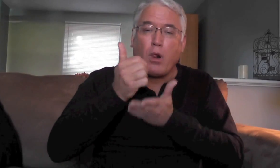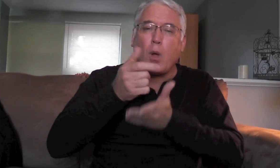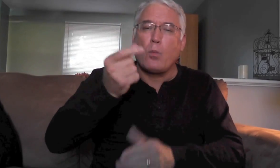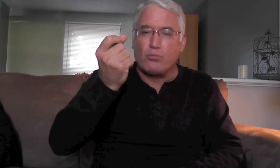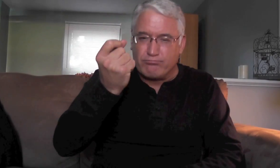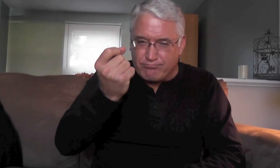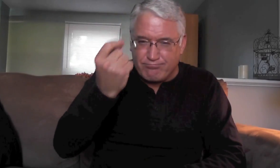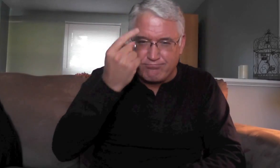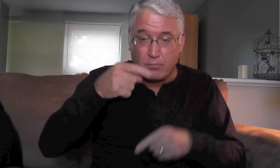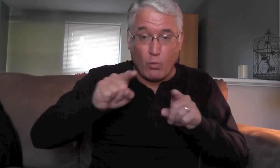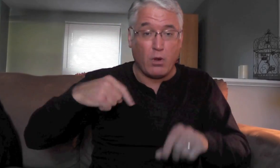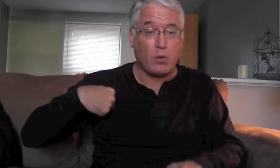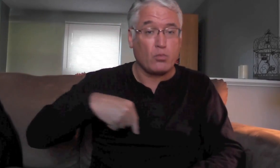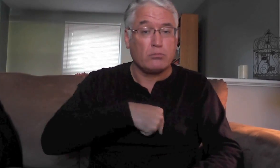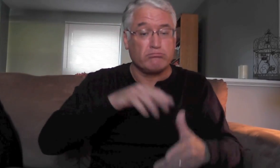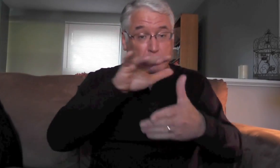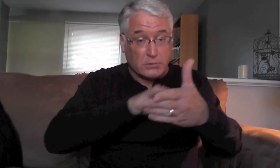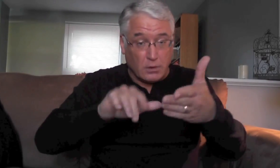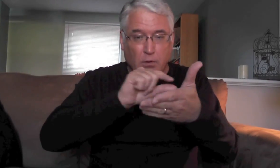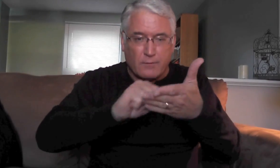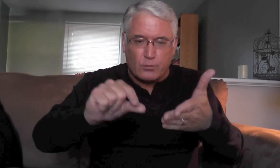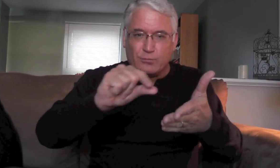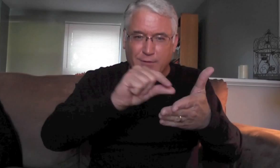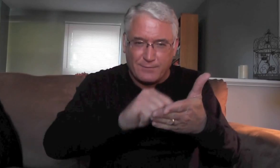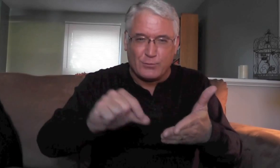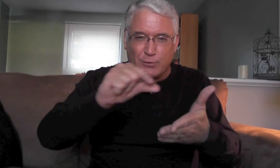for a few days, and that will help you to understand as we go